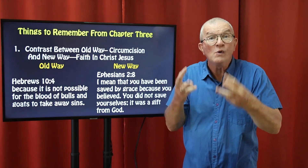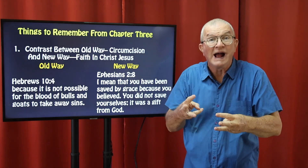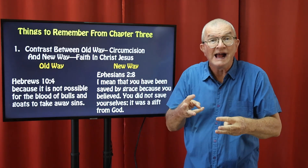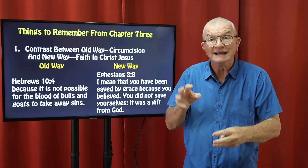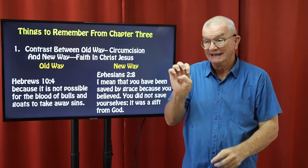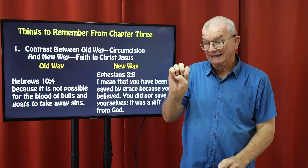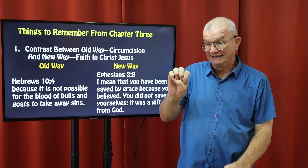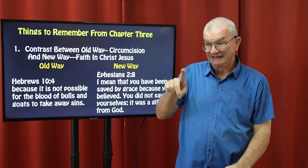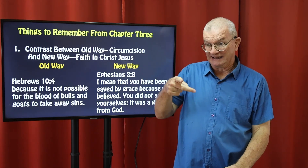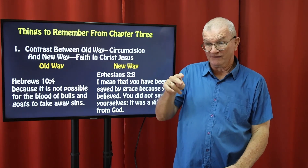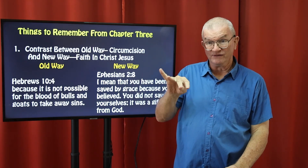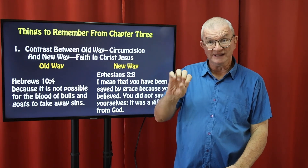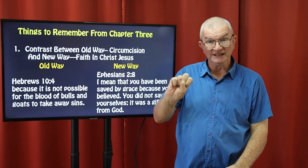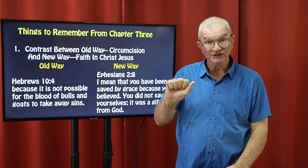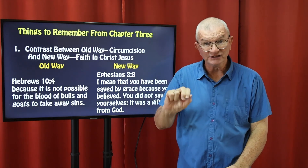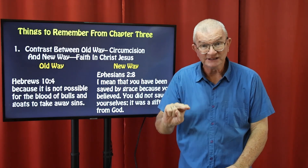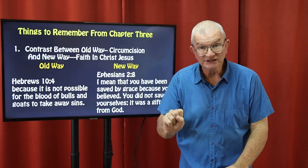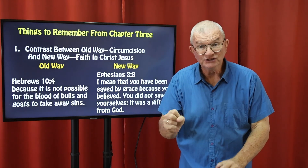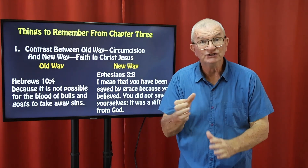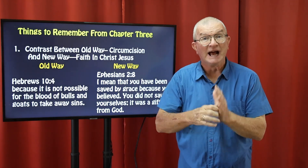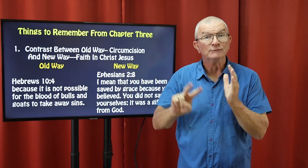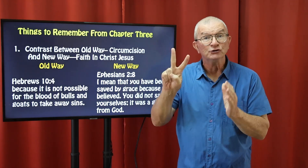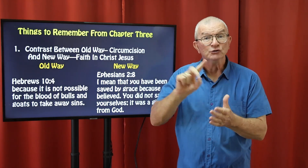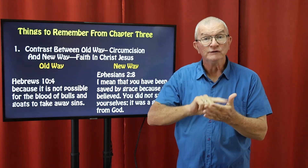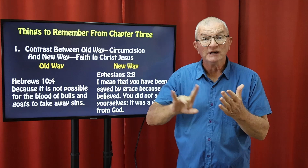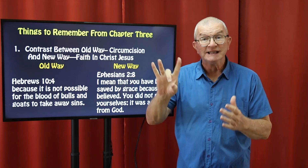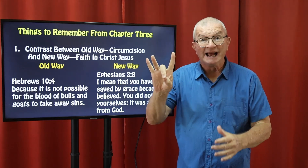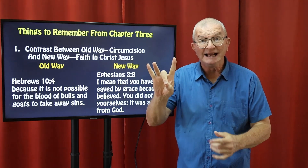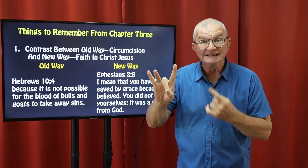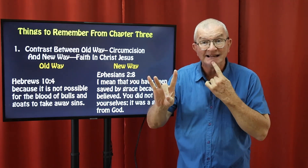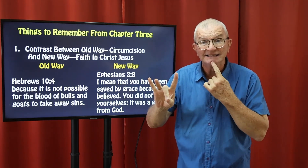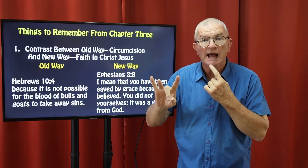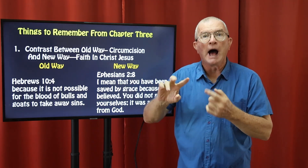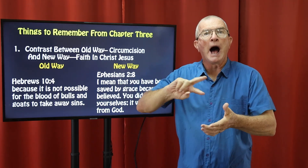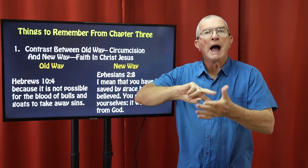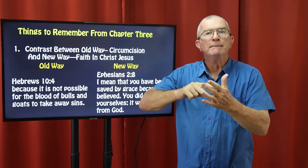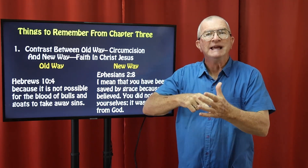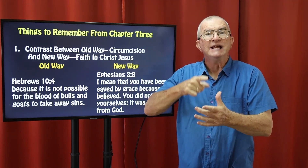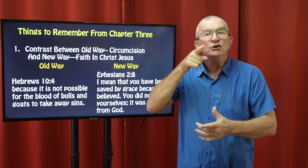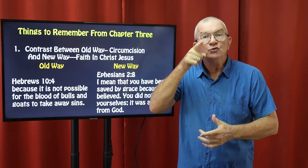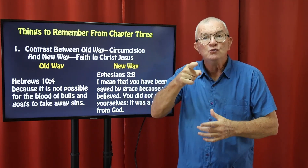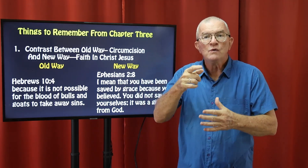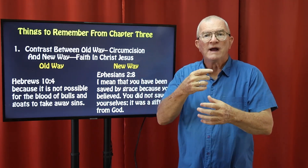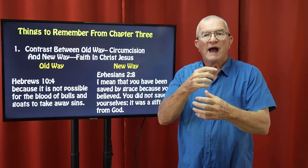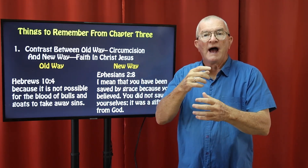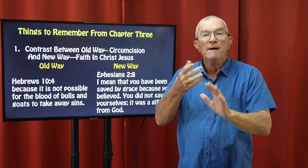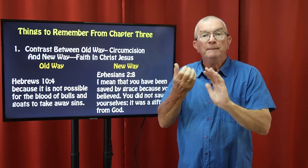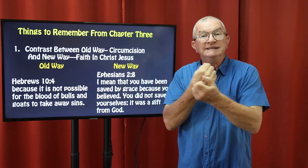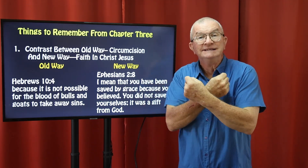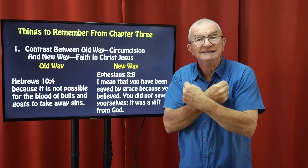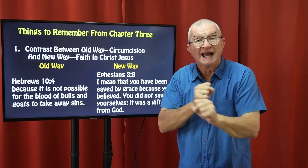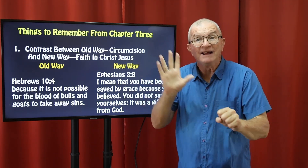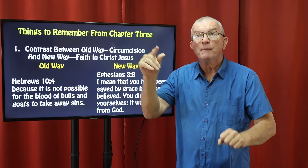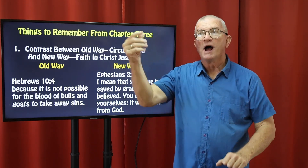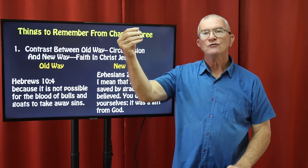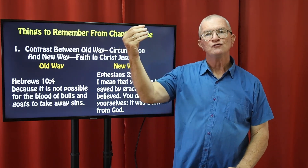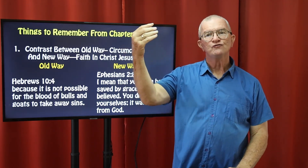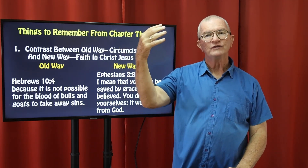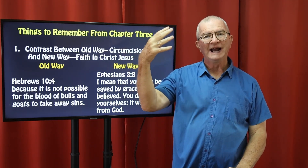The new way in Ephesians chapter 2 and verse 8 says, I mean that you